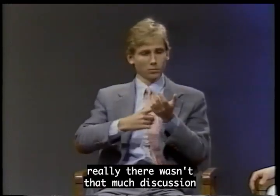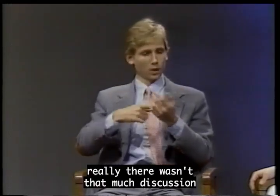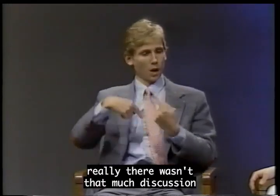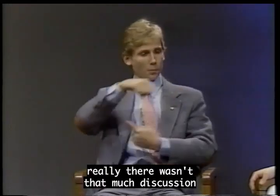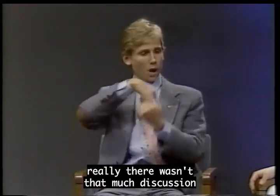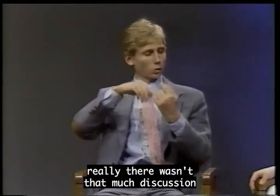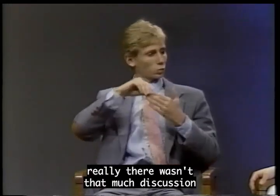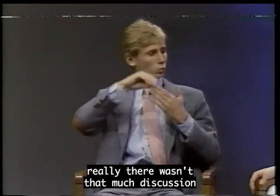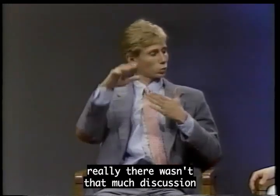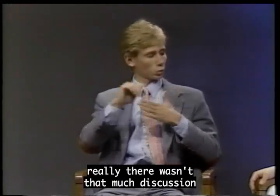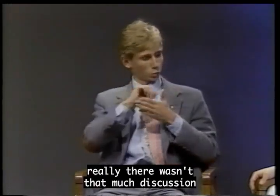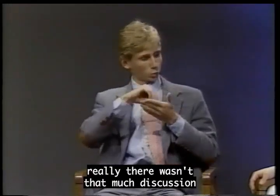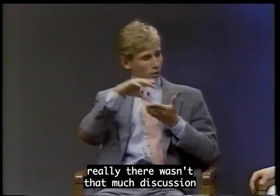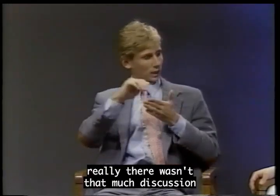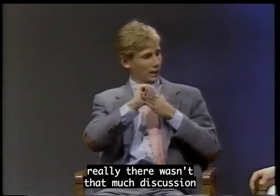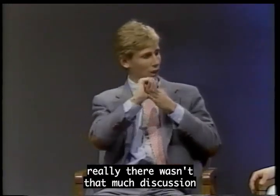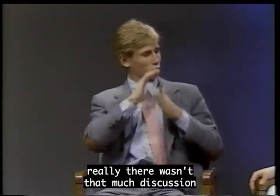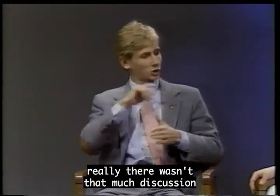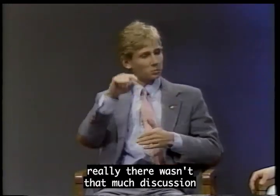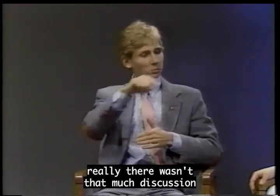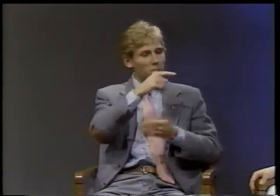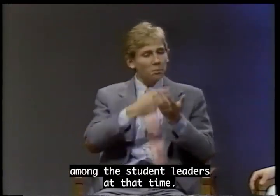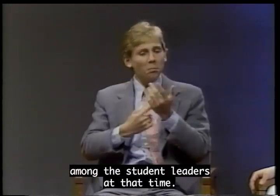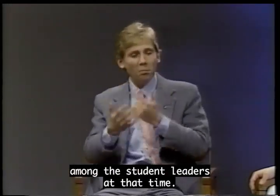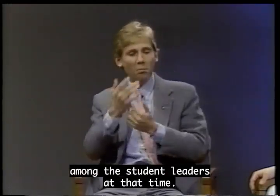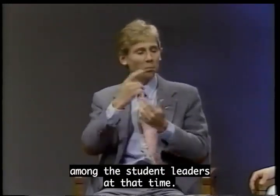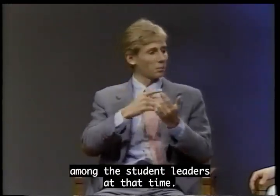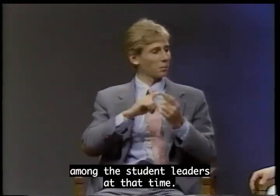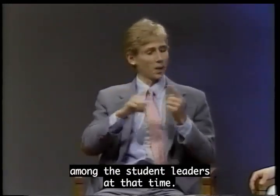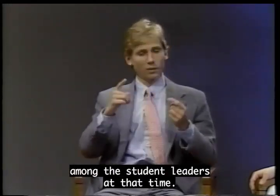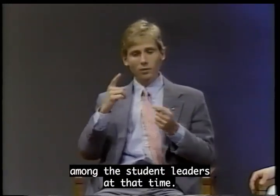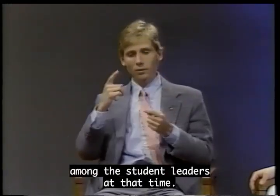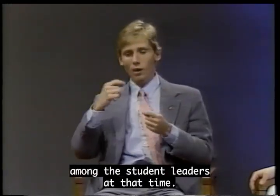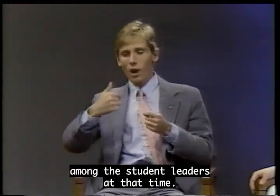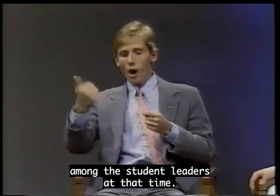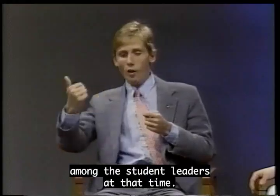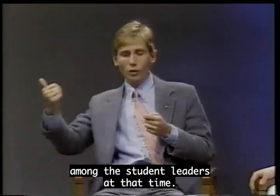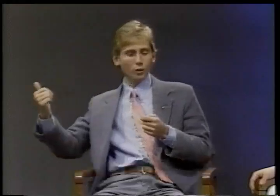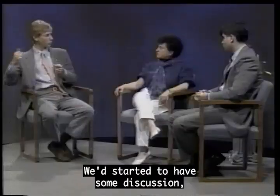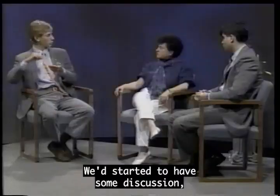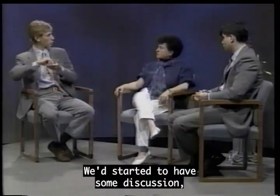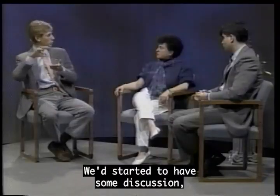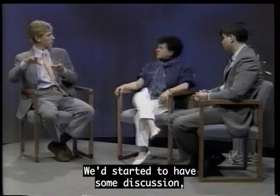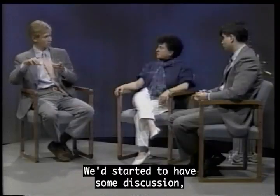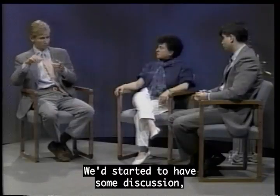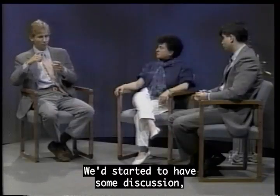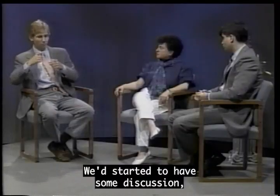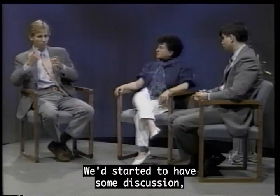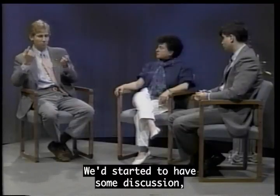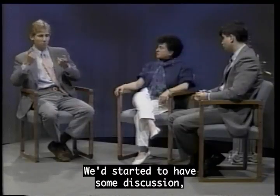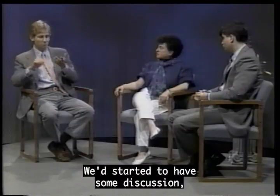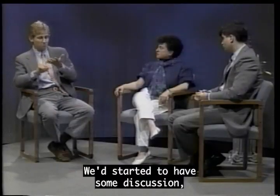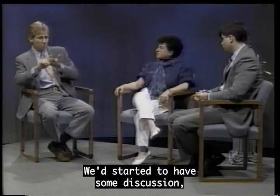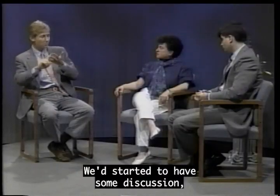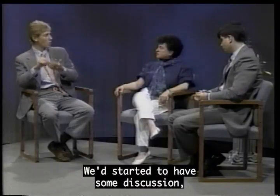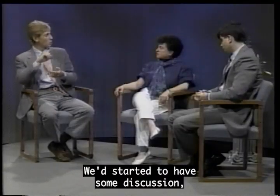really, there wasn't that much discussion among the student leaders at that time. We'd started to have some discussion,